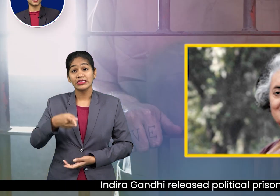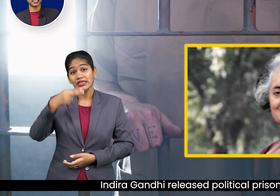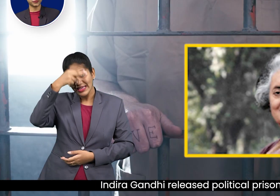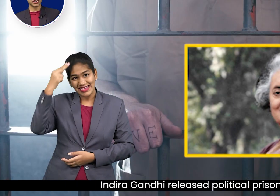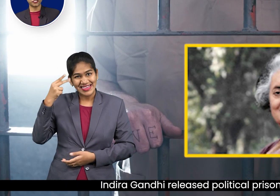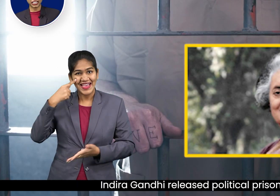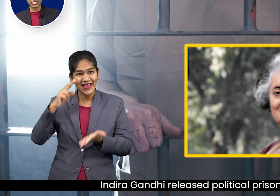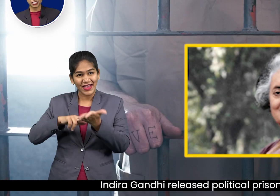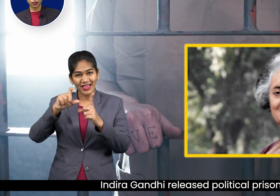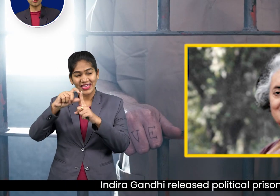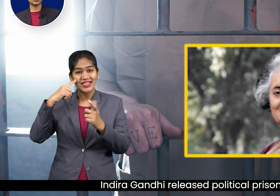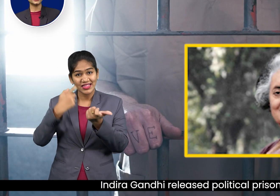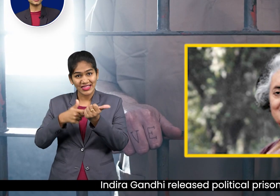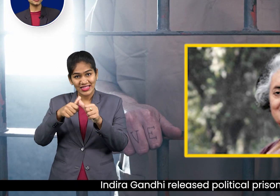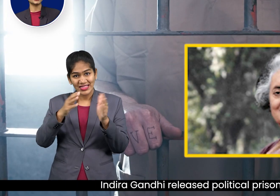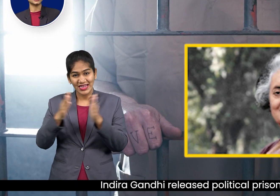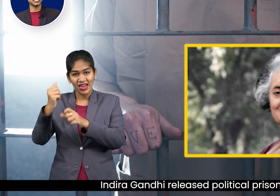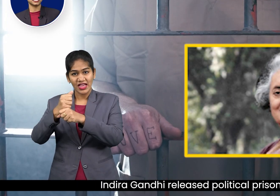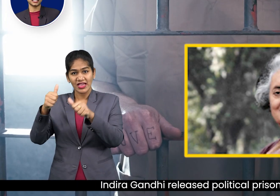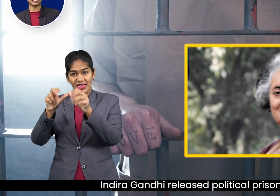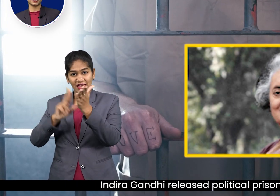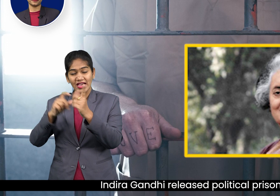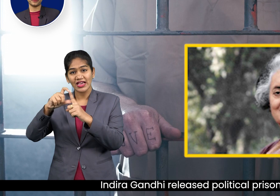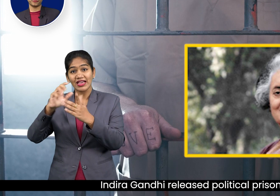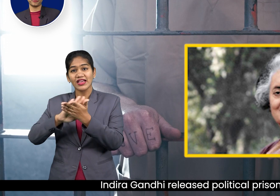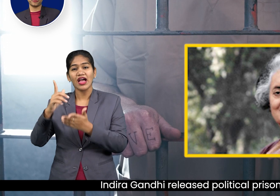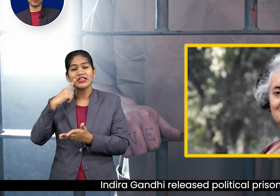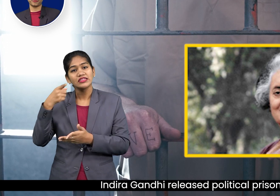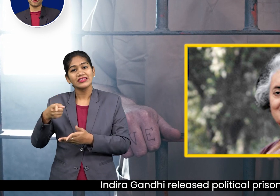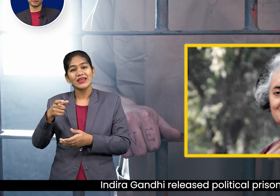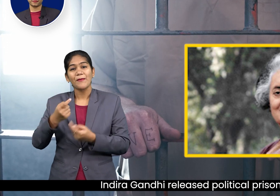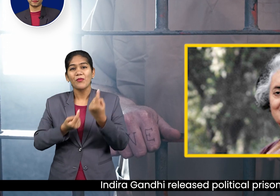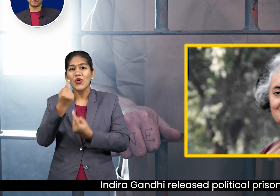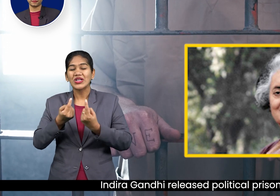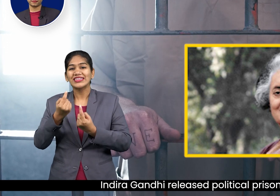Indira Gandhi released political prisoners.